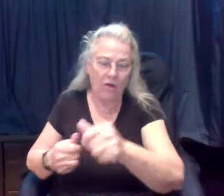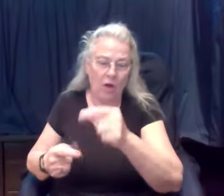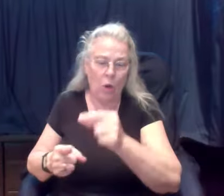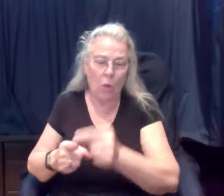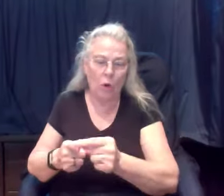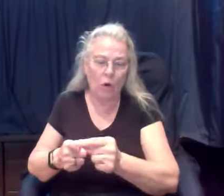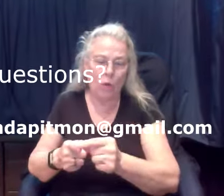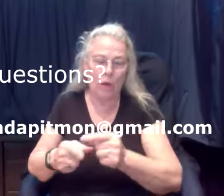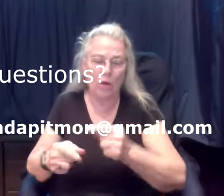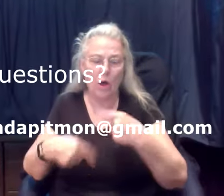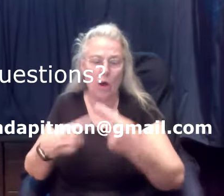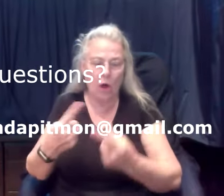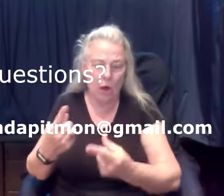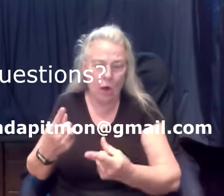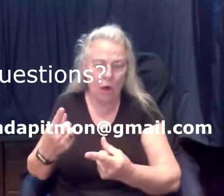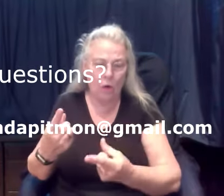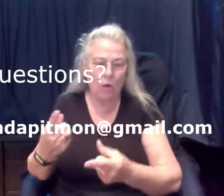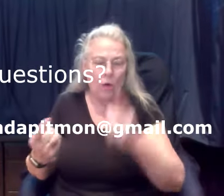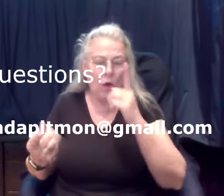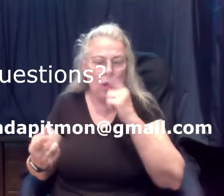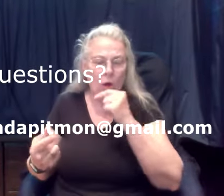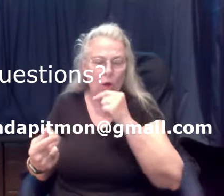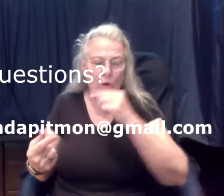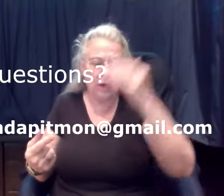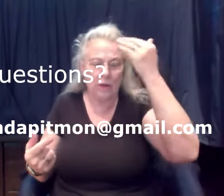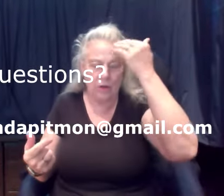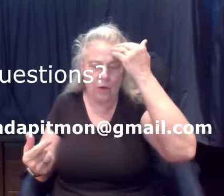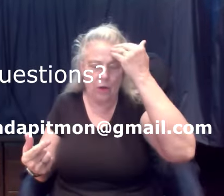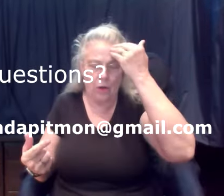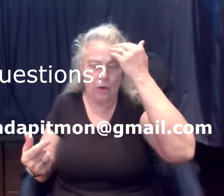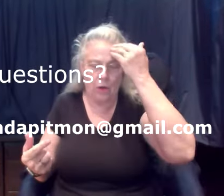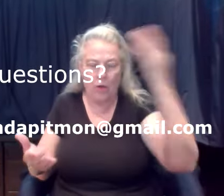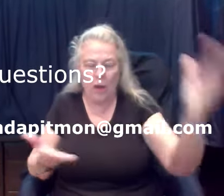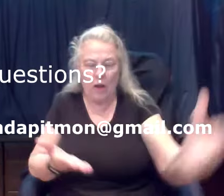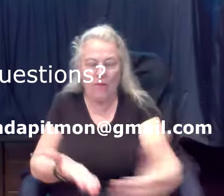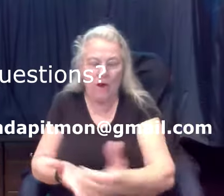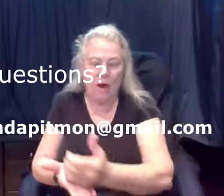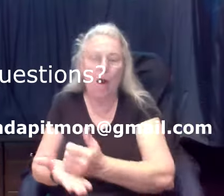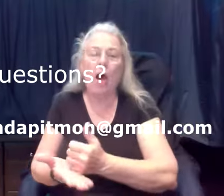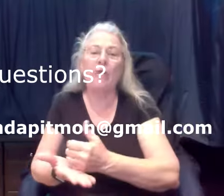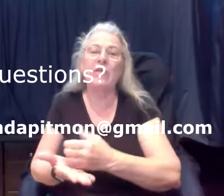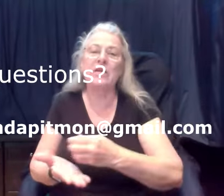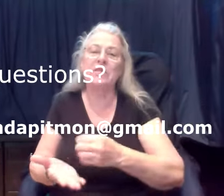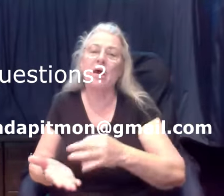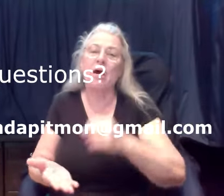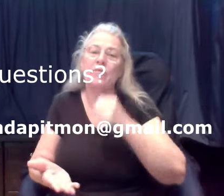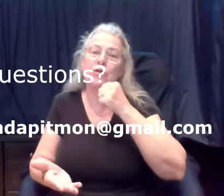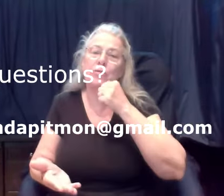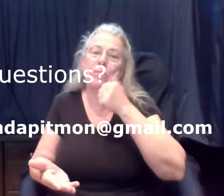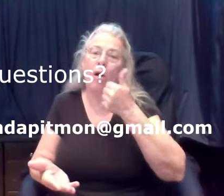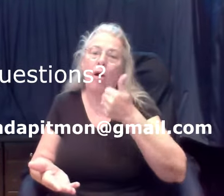the word will go? Who can know the harvest of tomorrow?